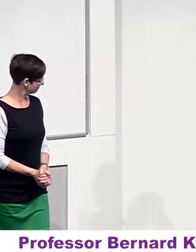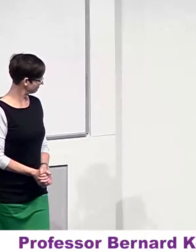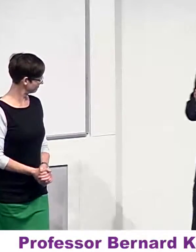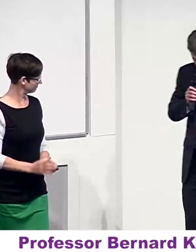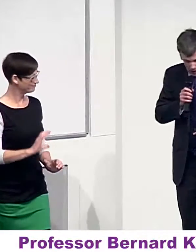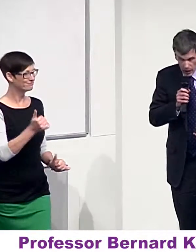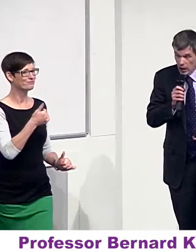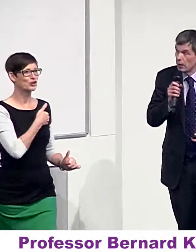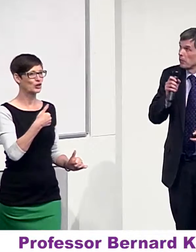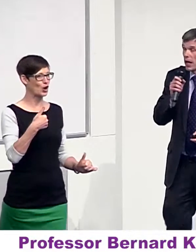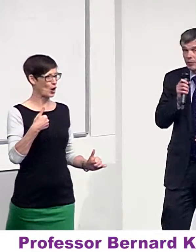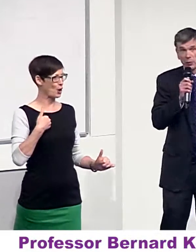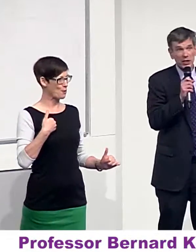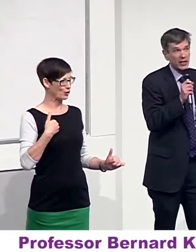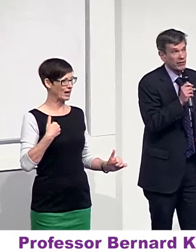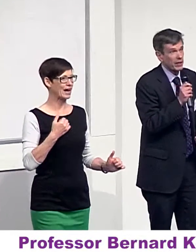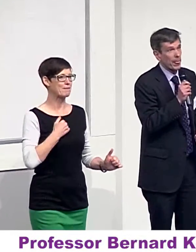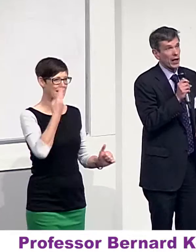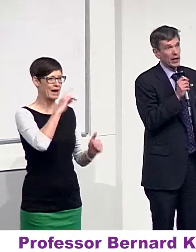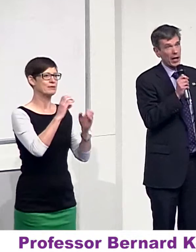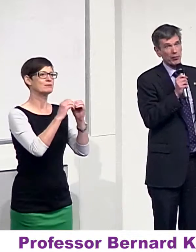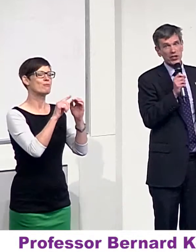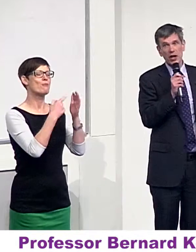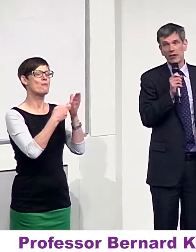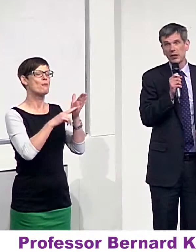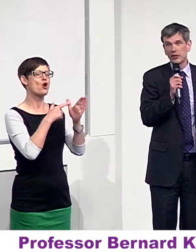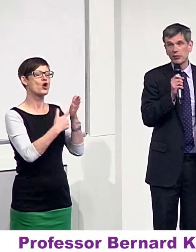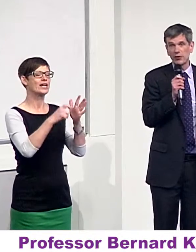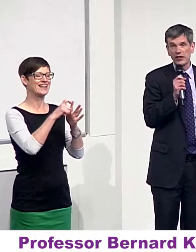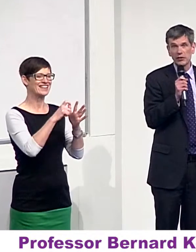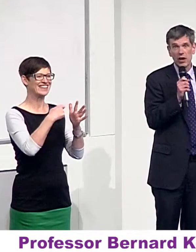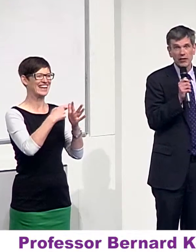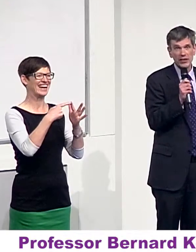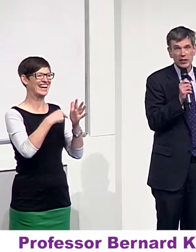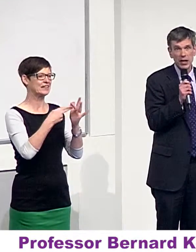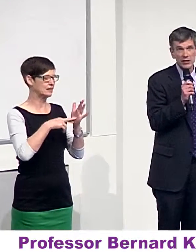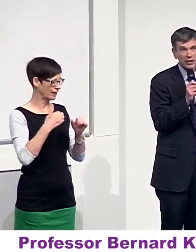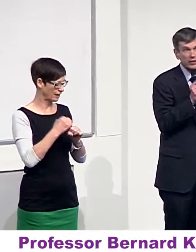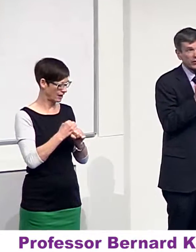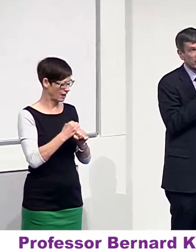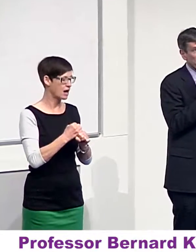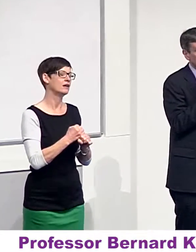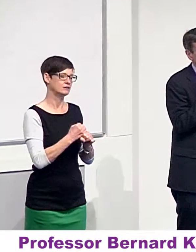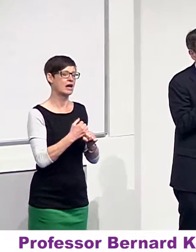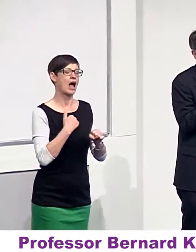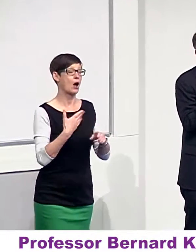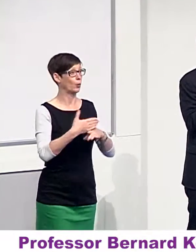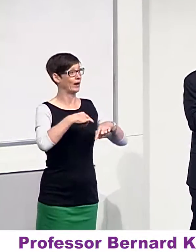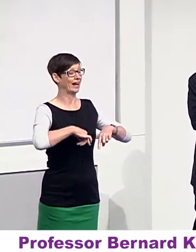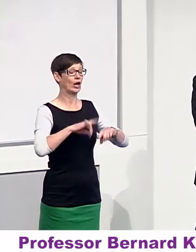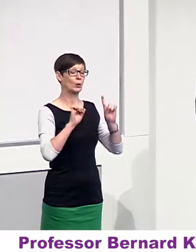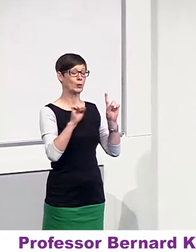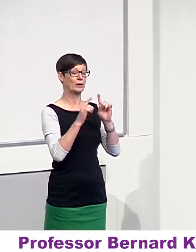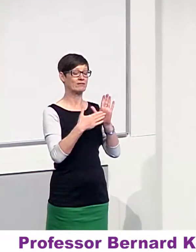Well, good morning, everybody. My name is Bernard Keavney. I'm British Heart Foundation Professor of Cardiovascular Medicine in the University of Manchester and